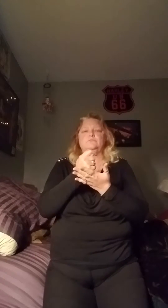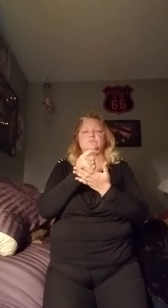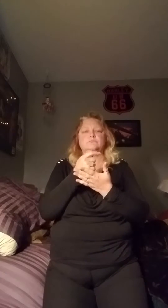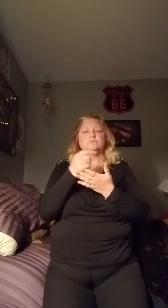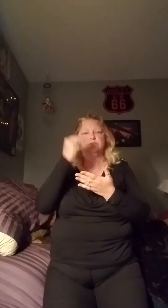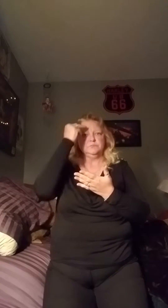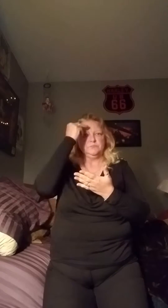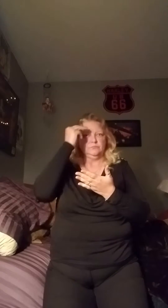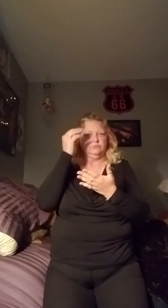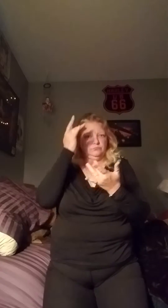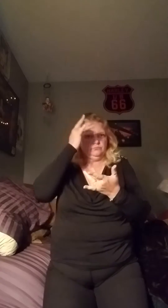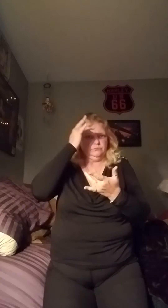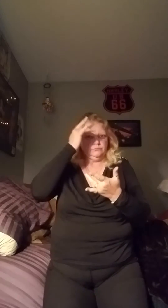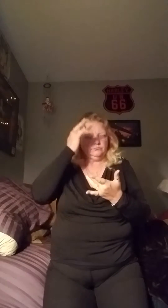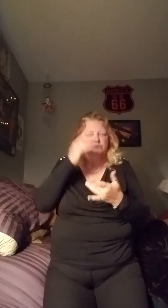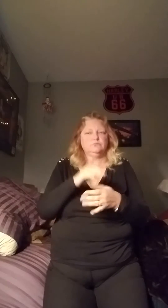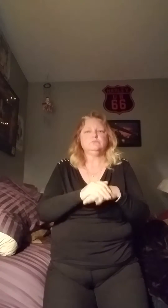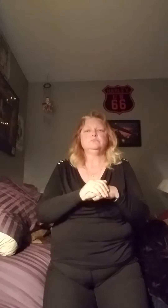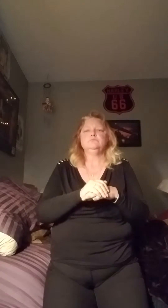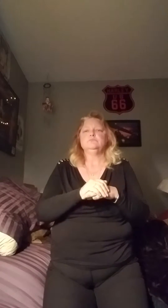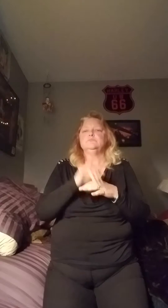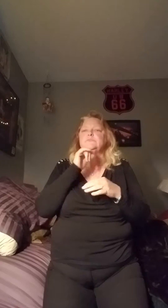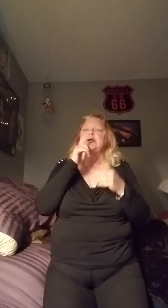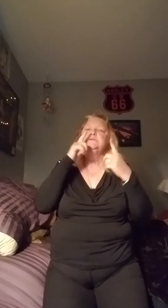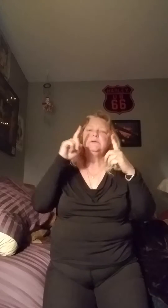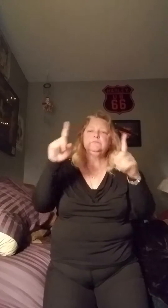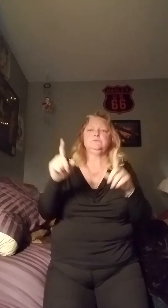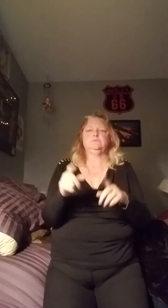gruesome, unsuccessful, and arbitrary. For the most part, we do better now.